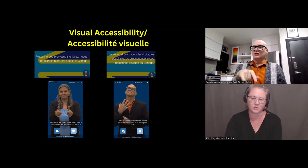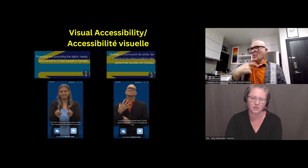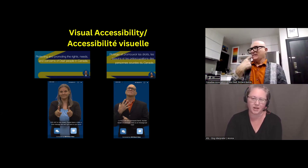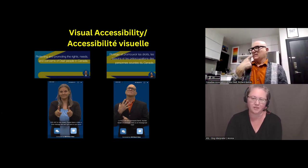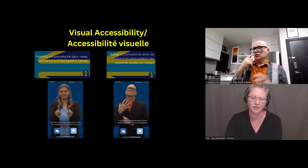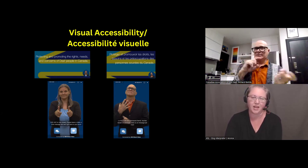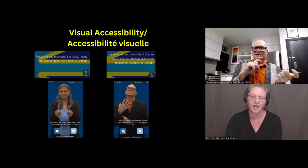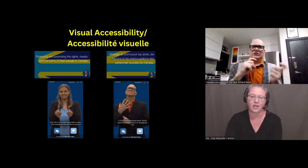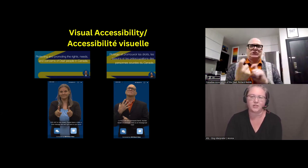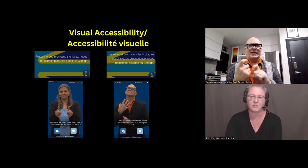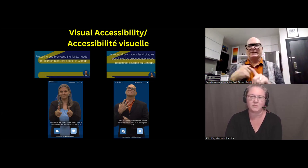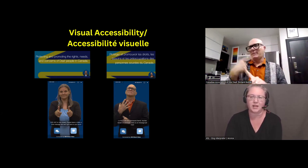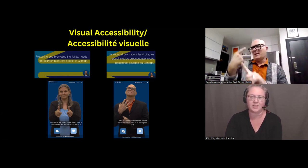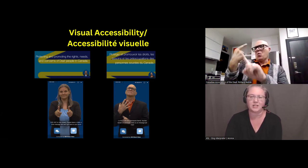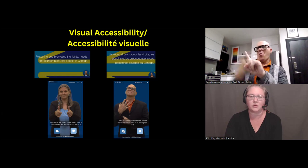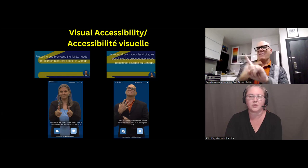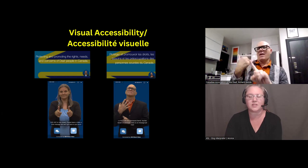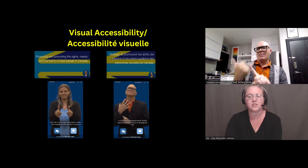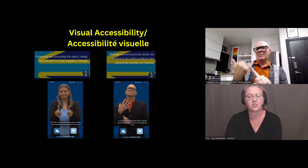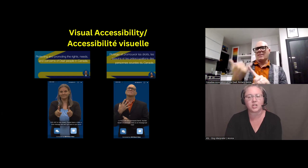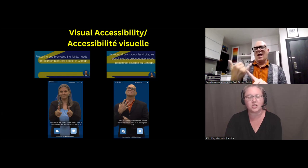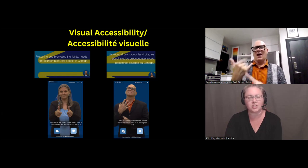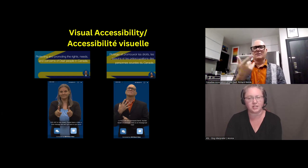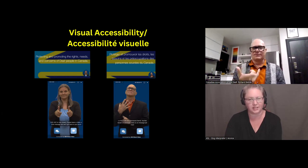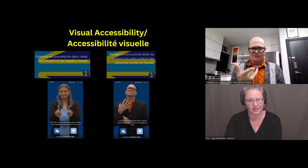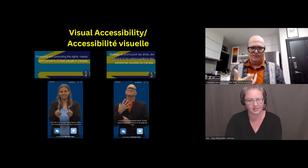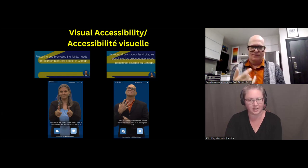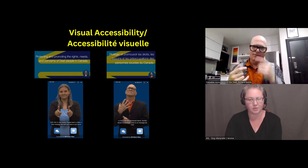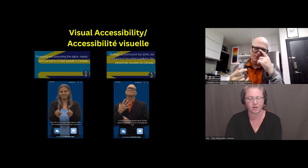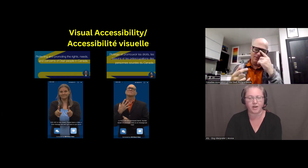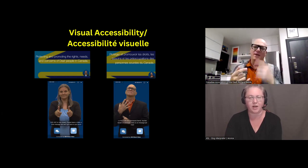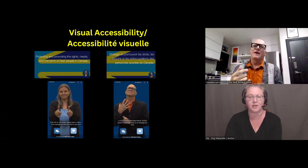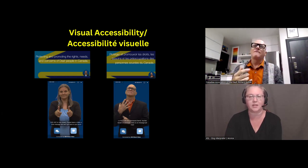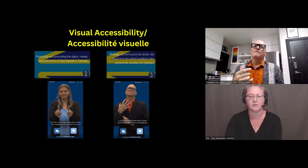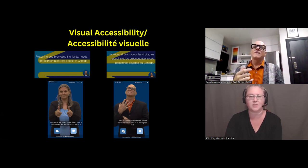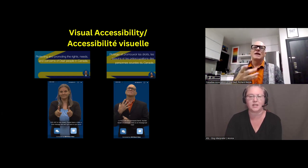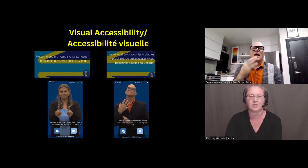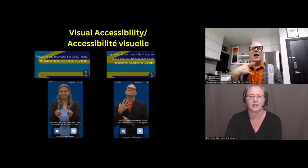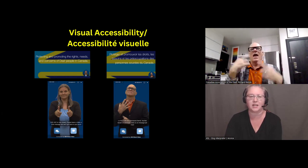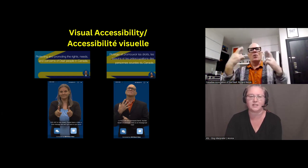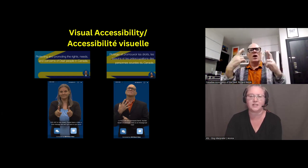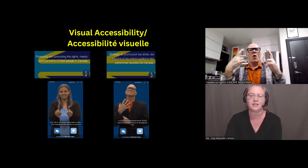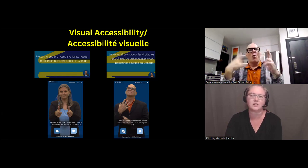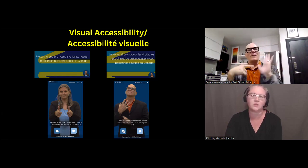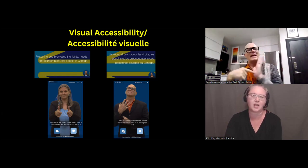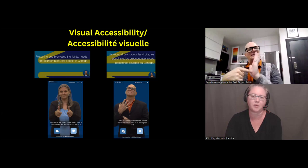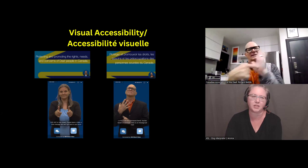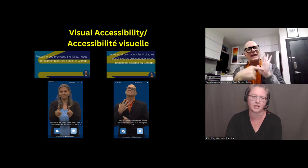with live and on demand. And so this is changing the landscape of how we connect with CAD-ASC, and that's only happened in the